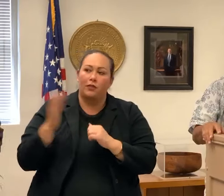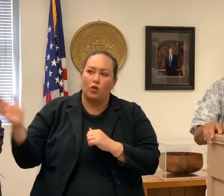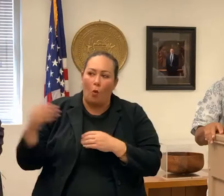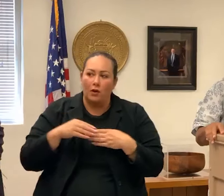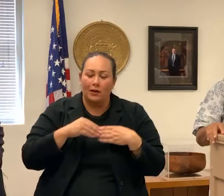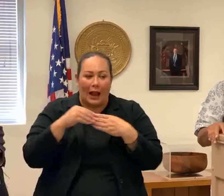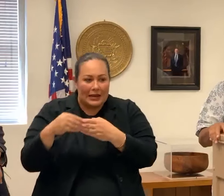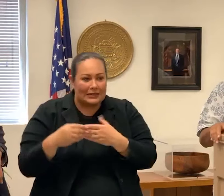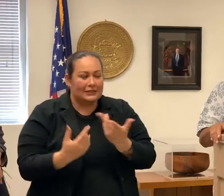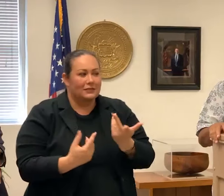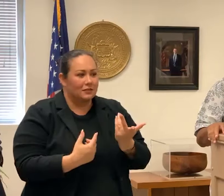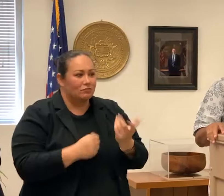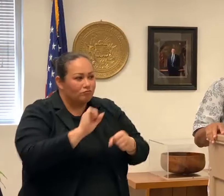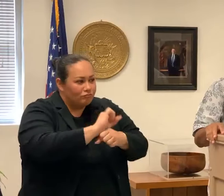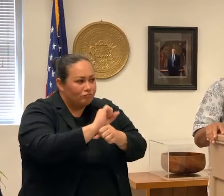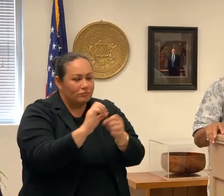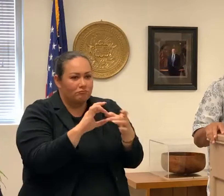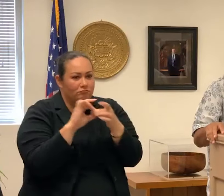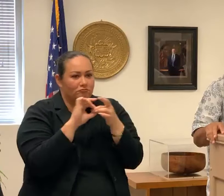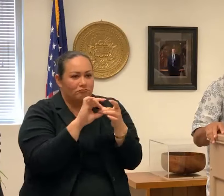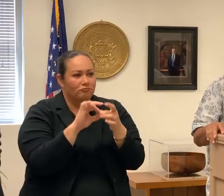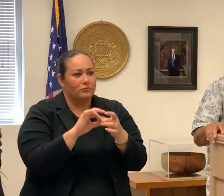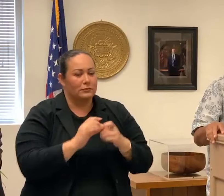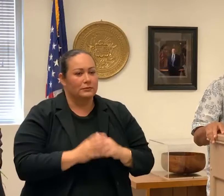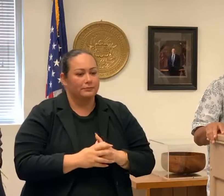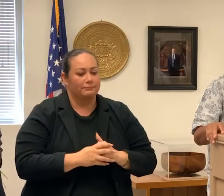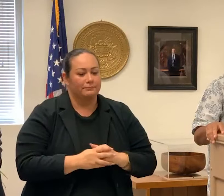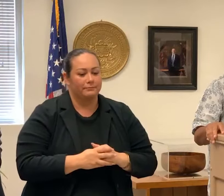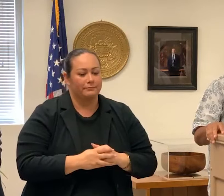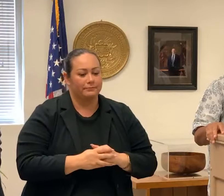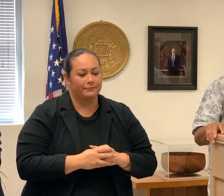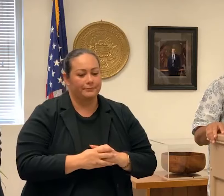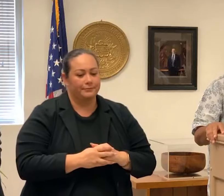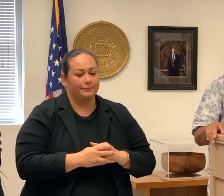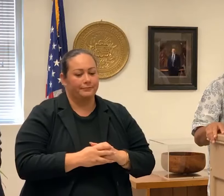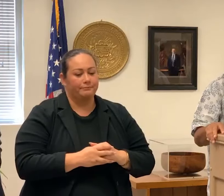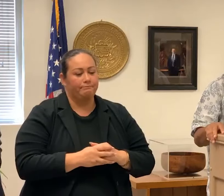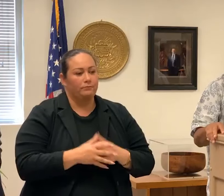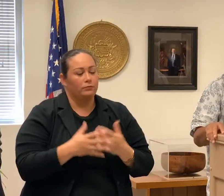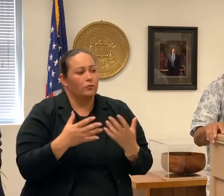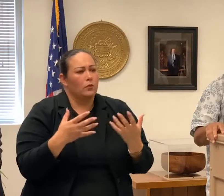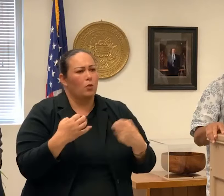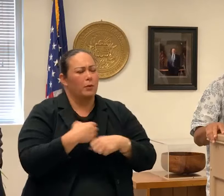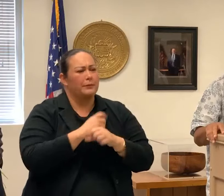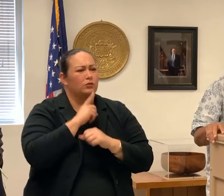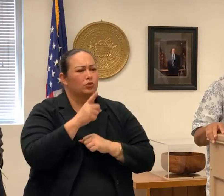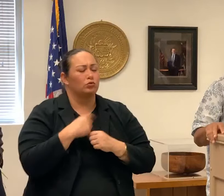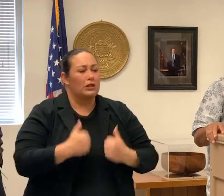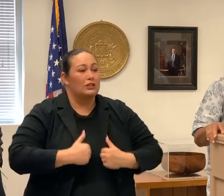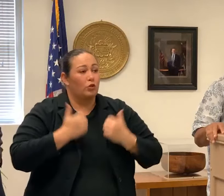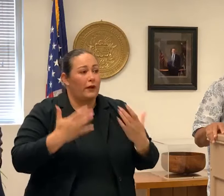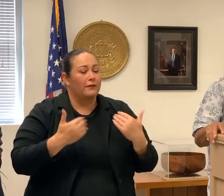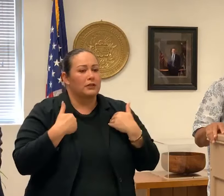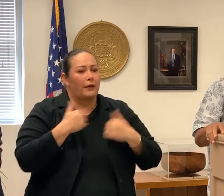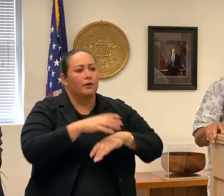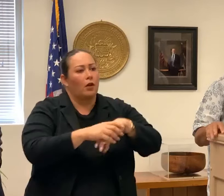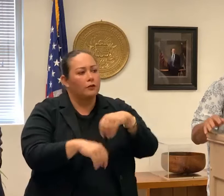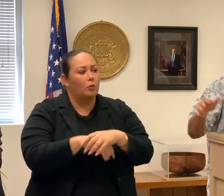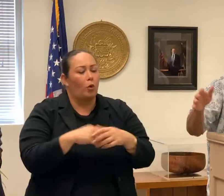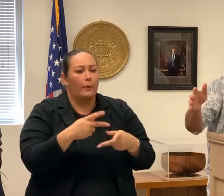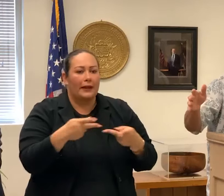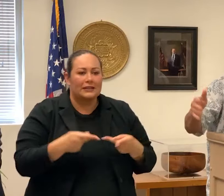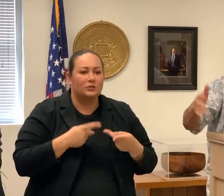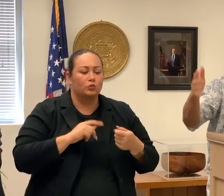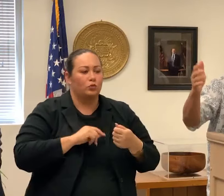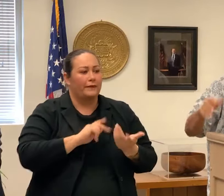and with your team's guidance. And we want to make sure that the survivors have a more comfortable place to live, with a kitchen,